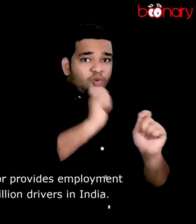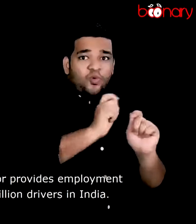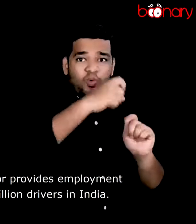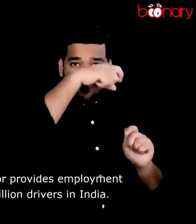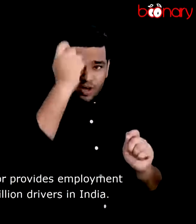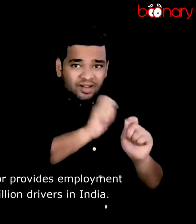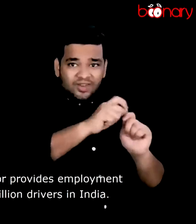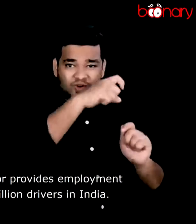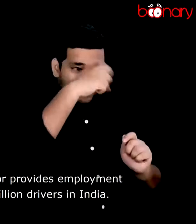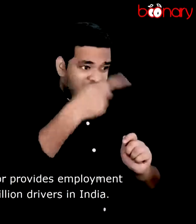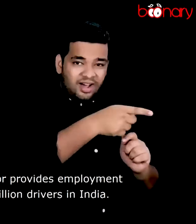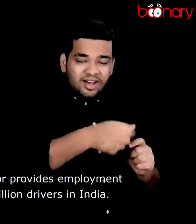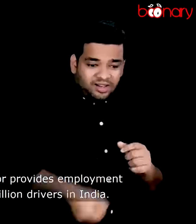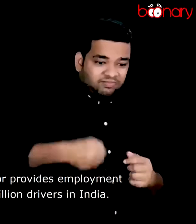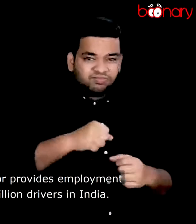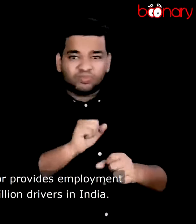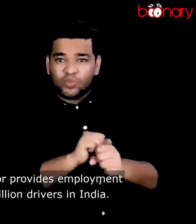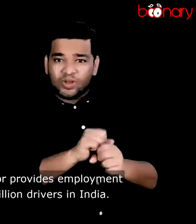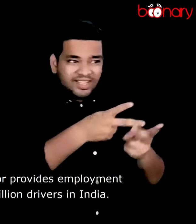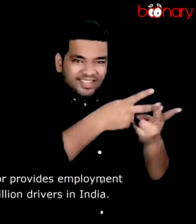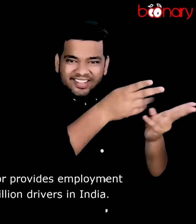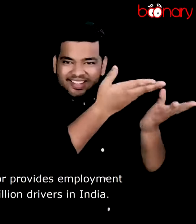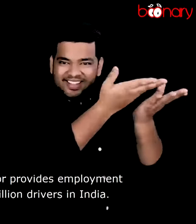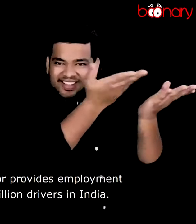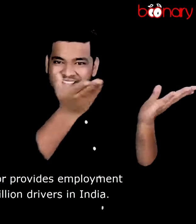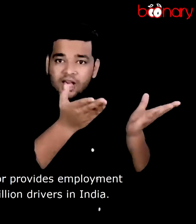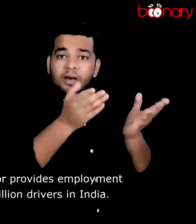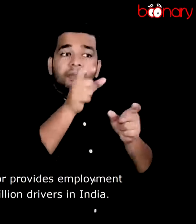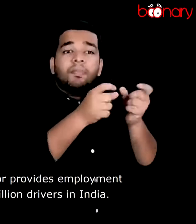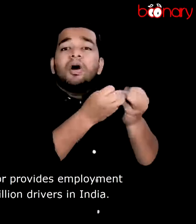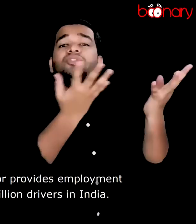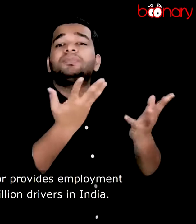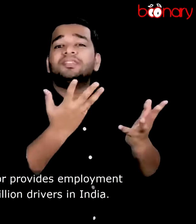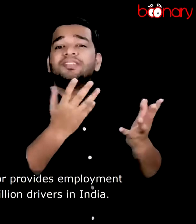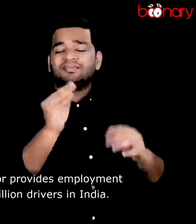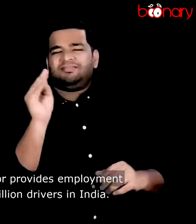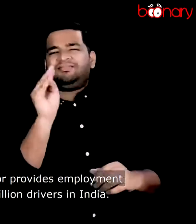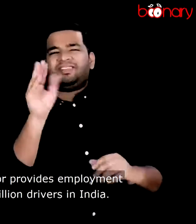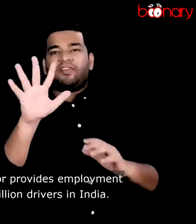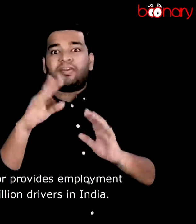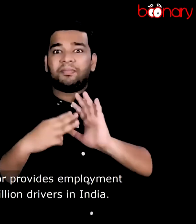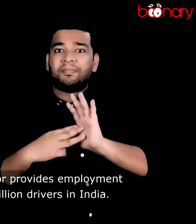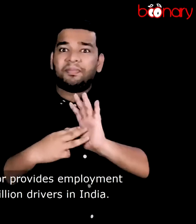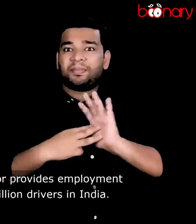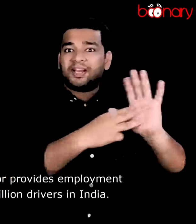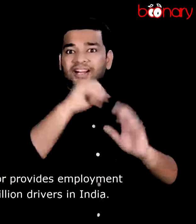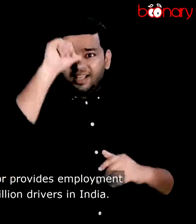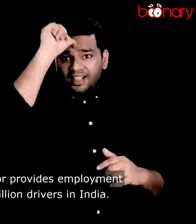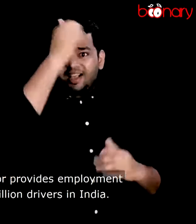rickshaw sector provides employment to an estimated 5 million drivers